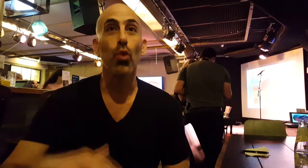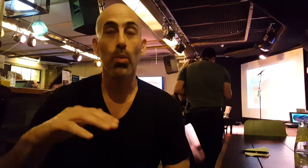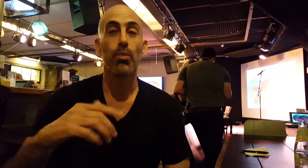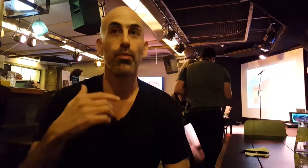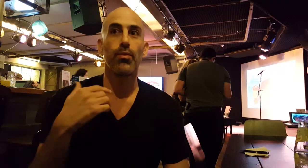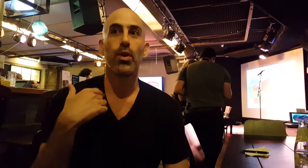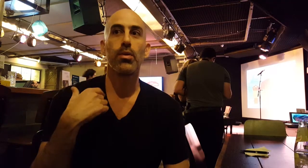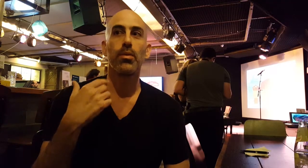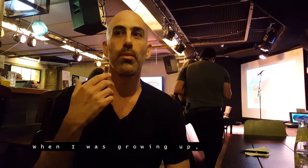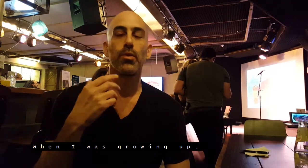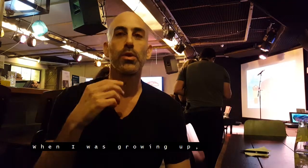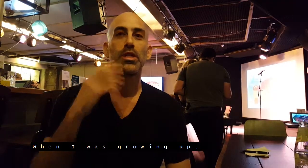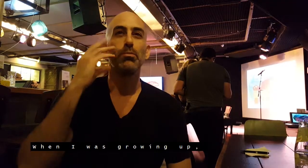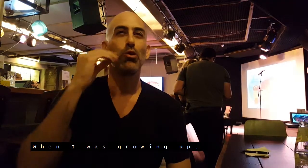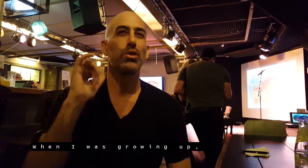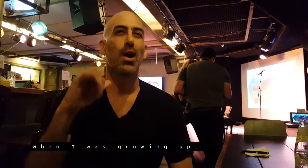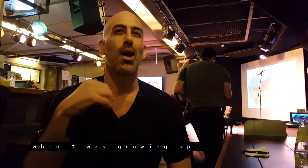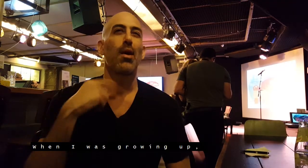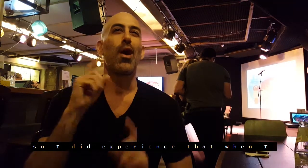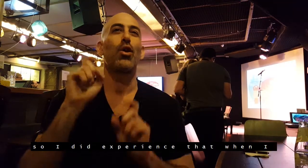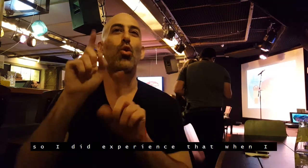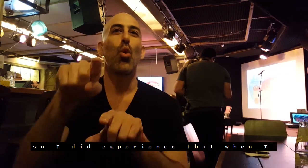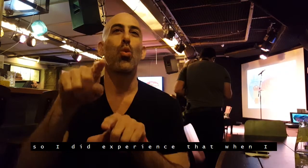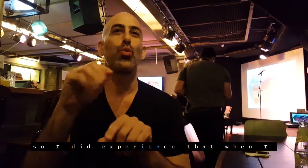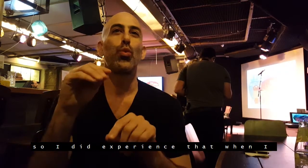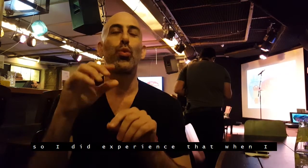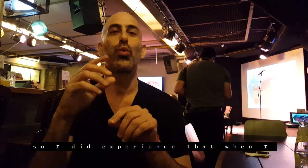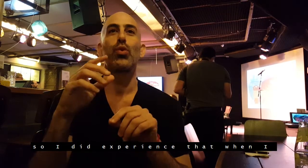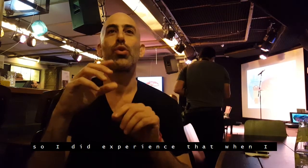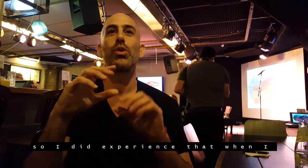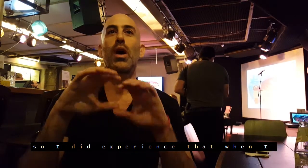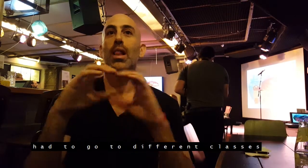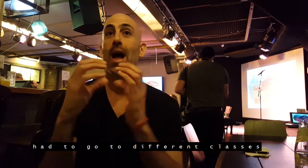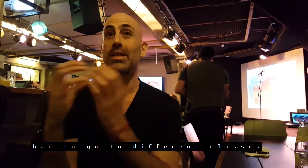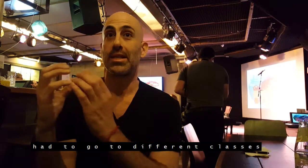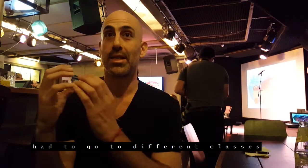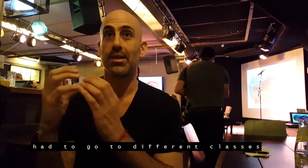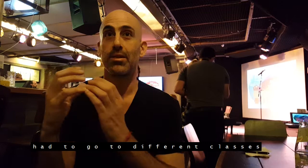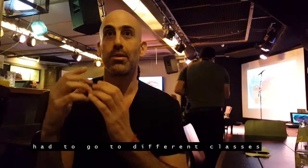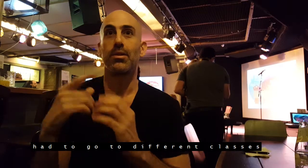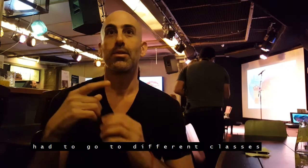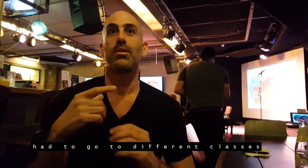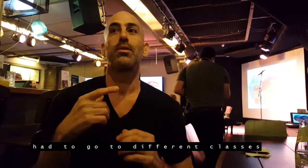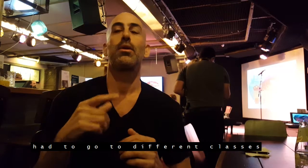when I was growing up, so I did experience that when I had to go to different classes.